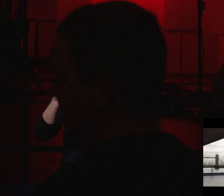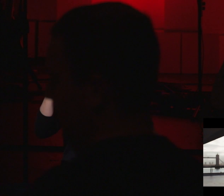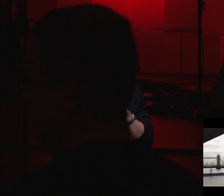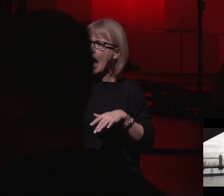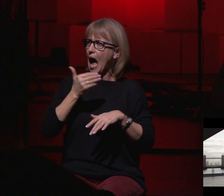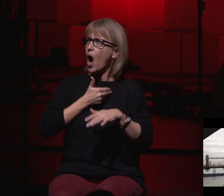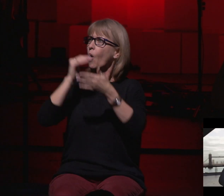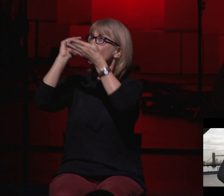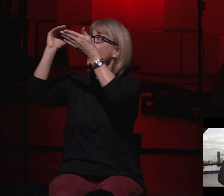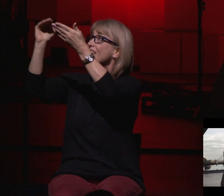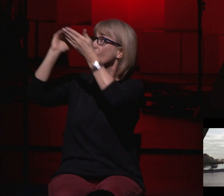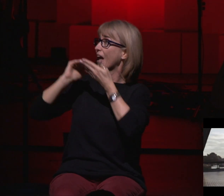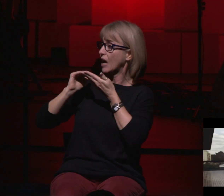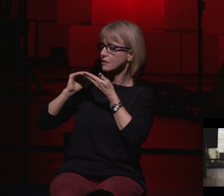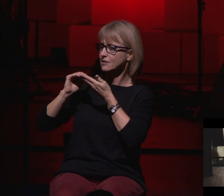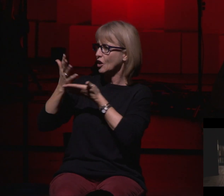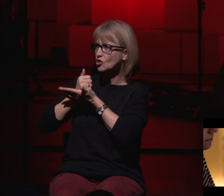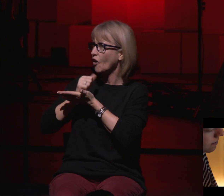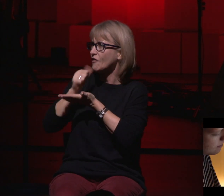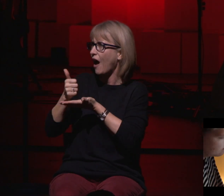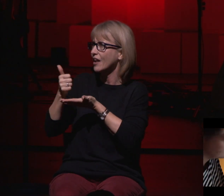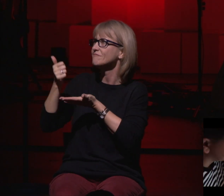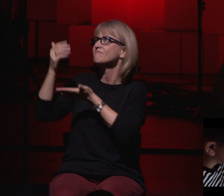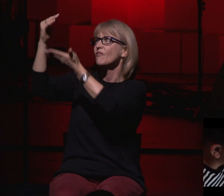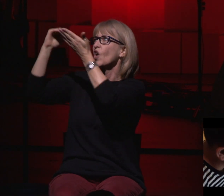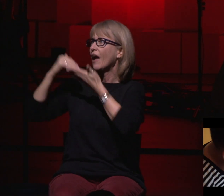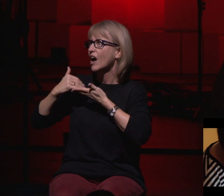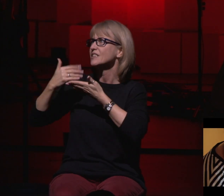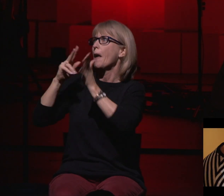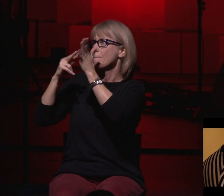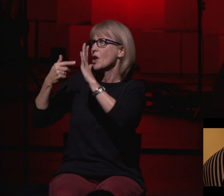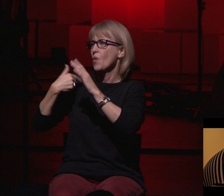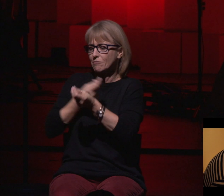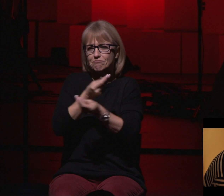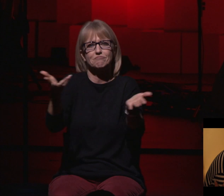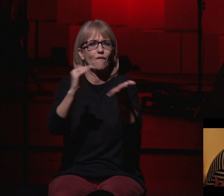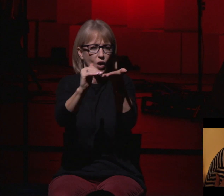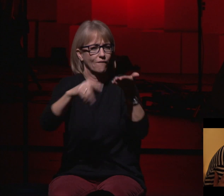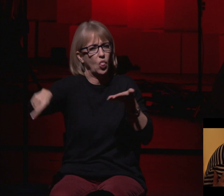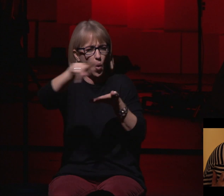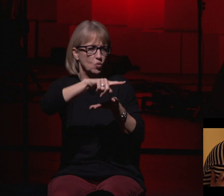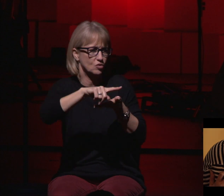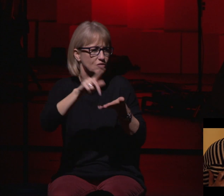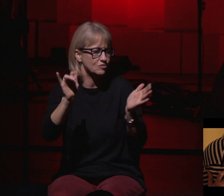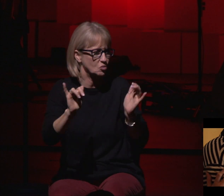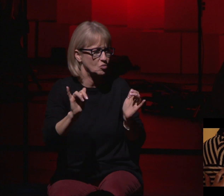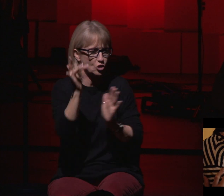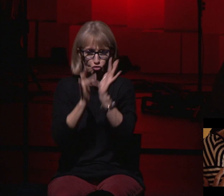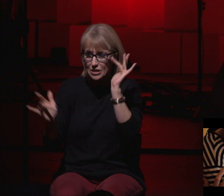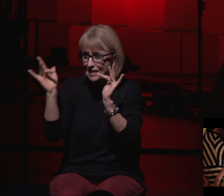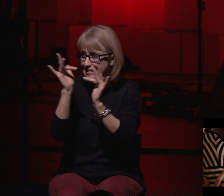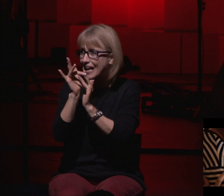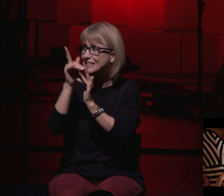forgiveness, undeserved, spurs us to freely offer forgiveness to those in our lives. Jesus